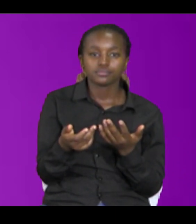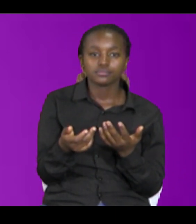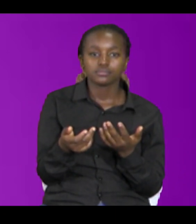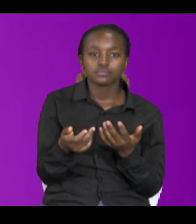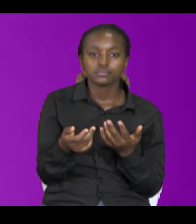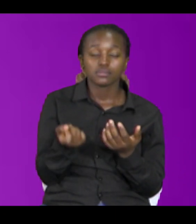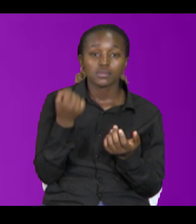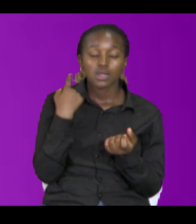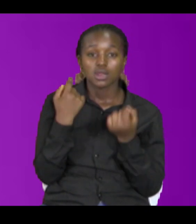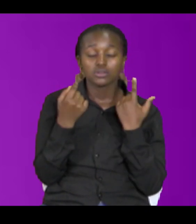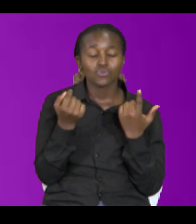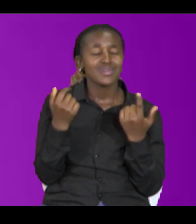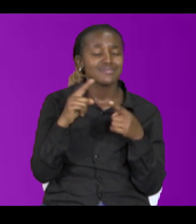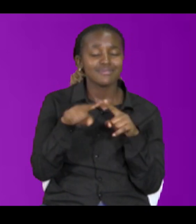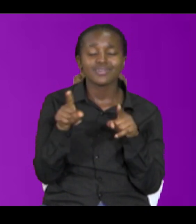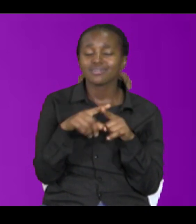Kericho,